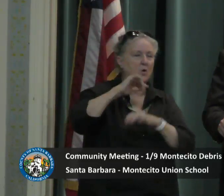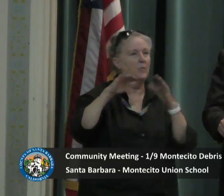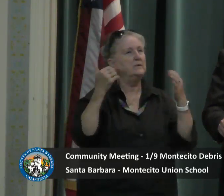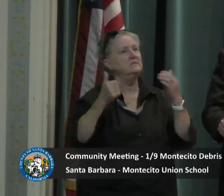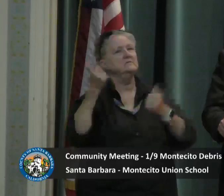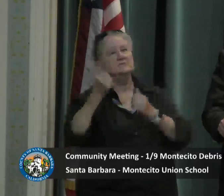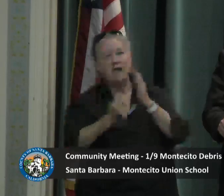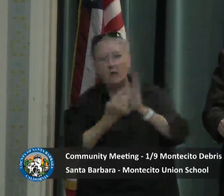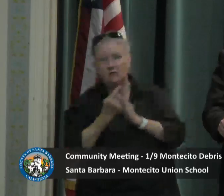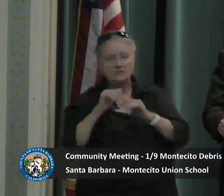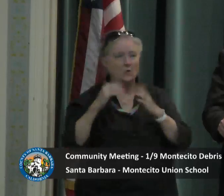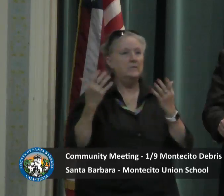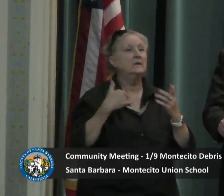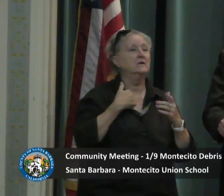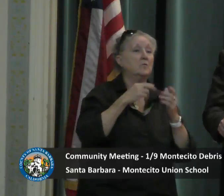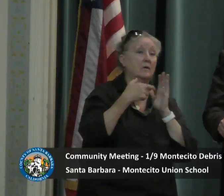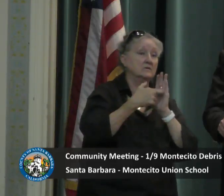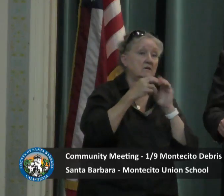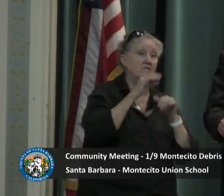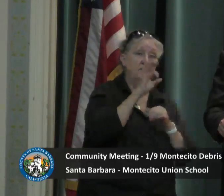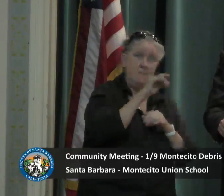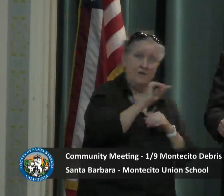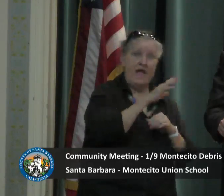representatives from FEMA, Cal OES,